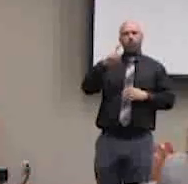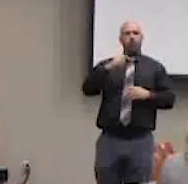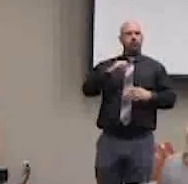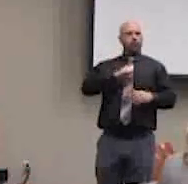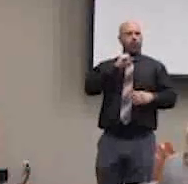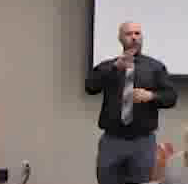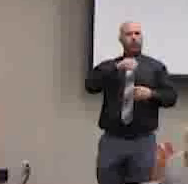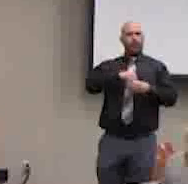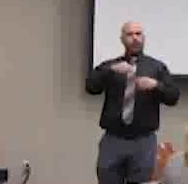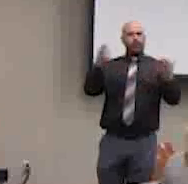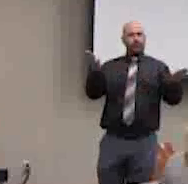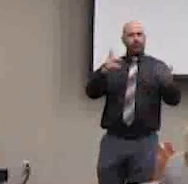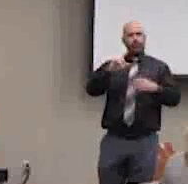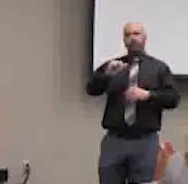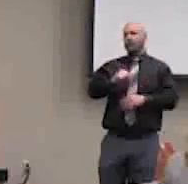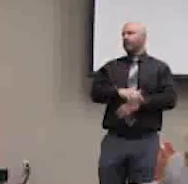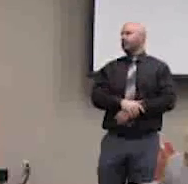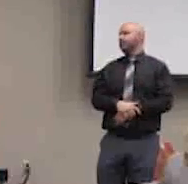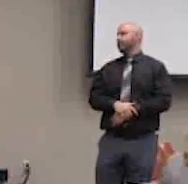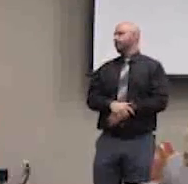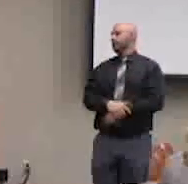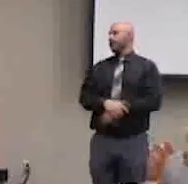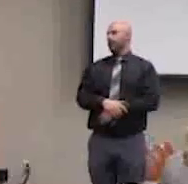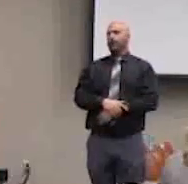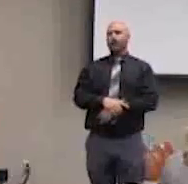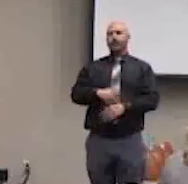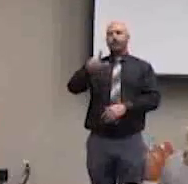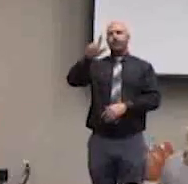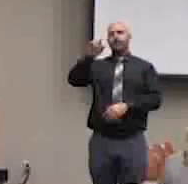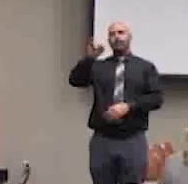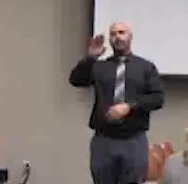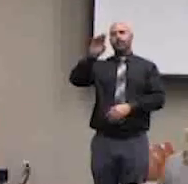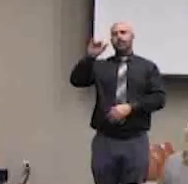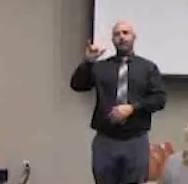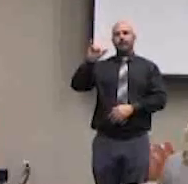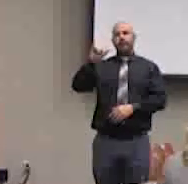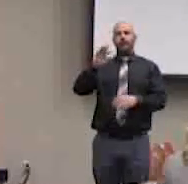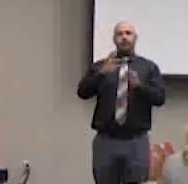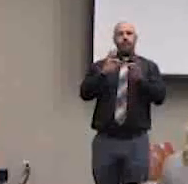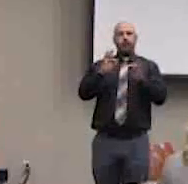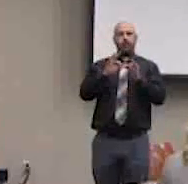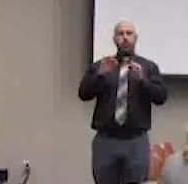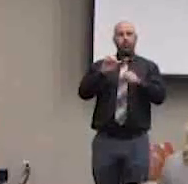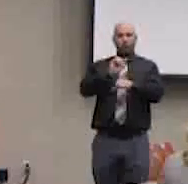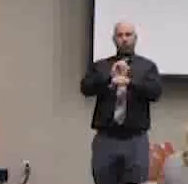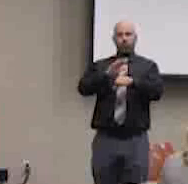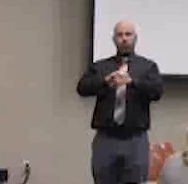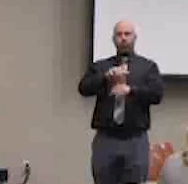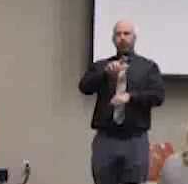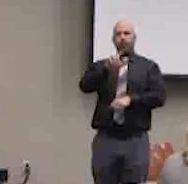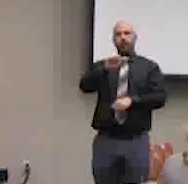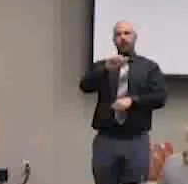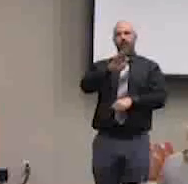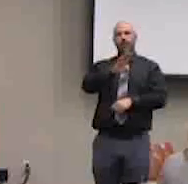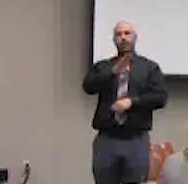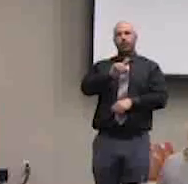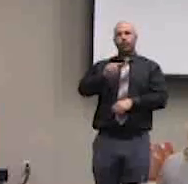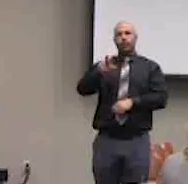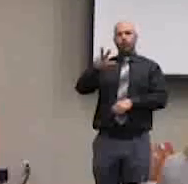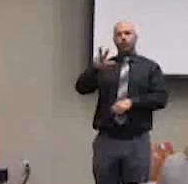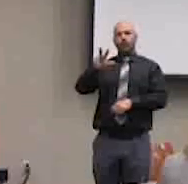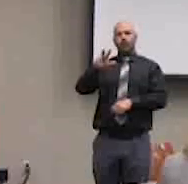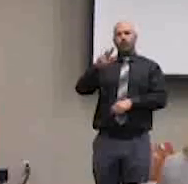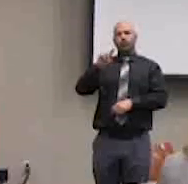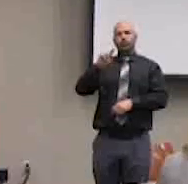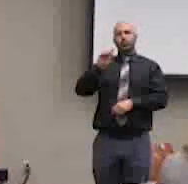As Libby mentioned, we are working on the LAB to 3 Commission Toolkit. So this is, again,